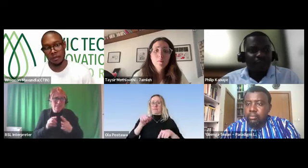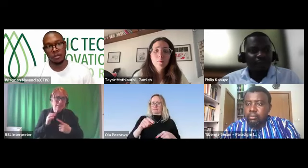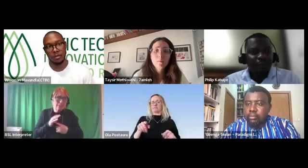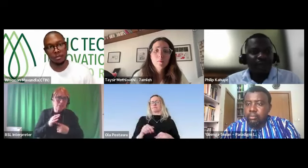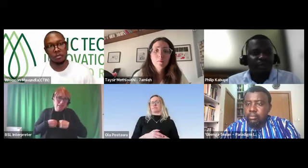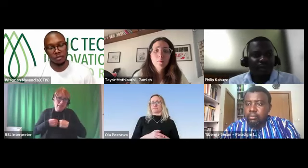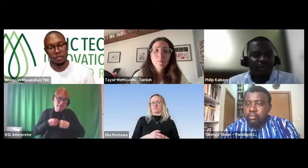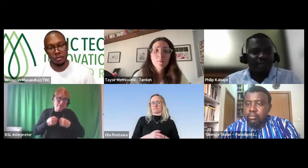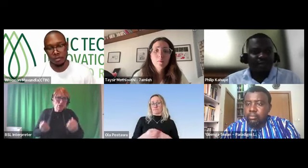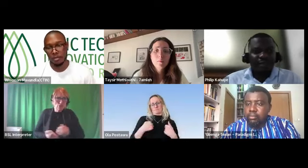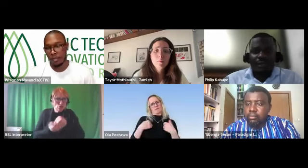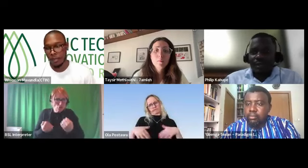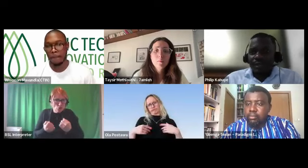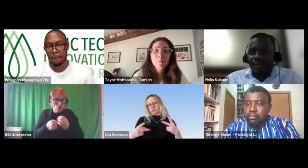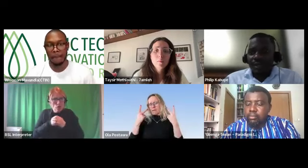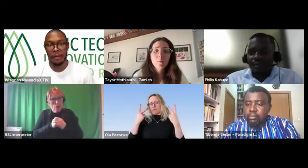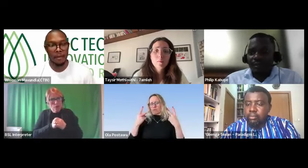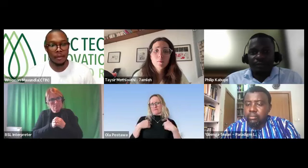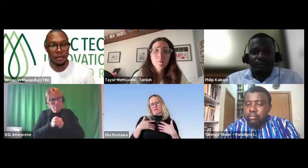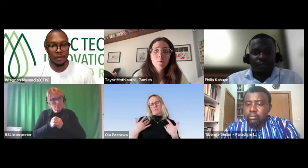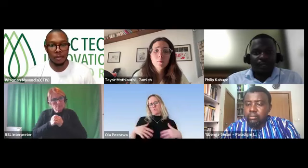and quite progressive.